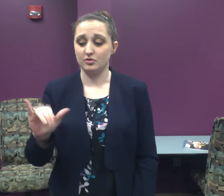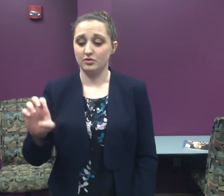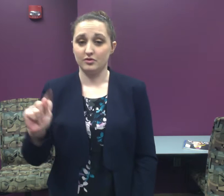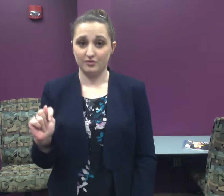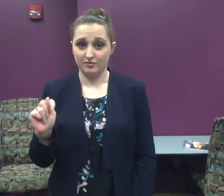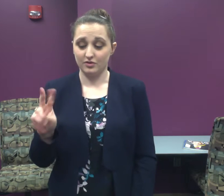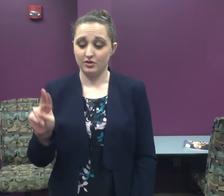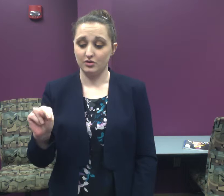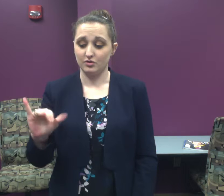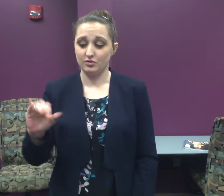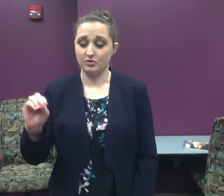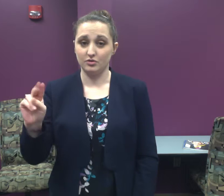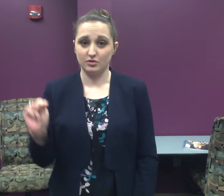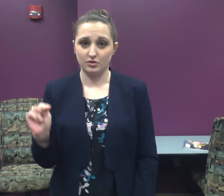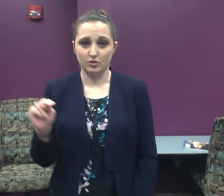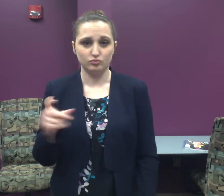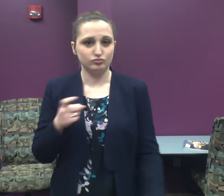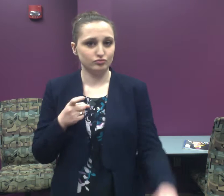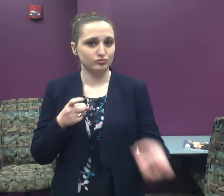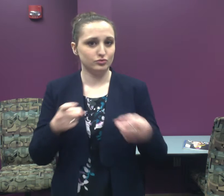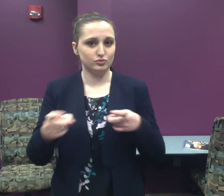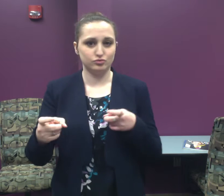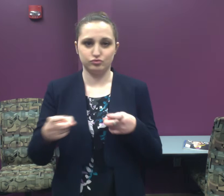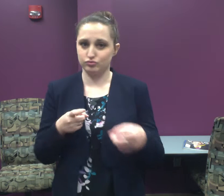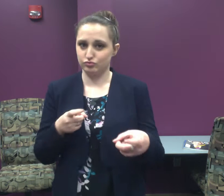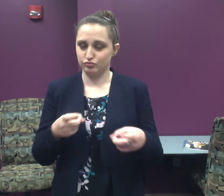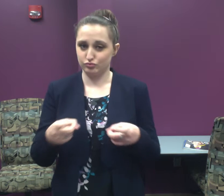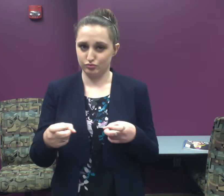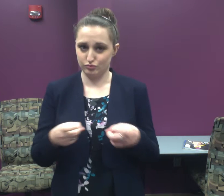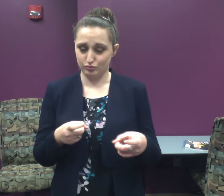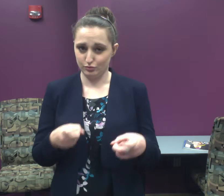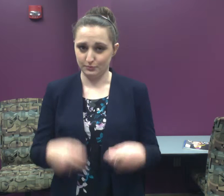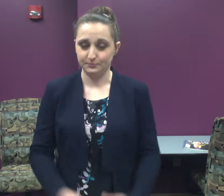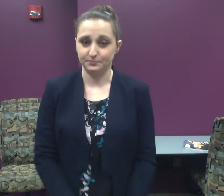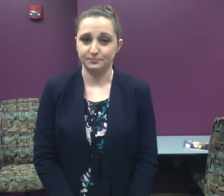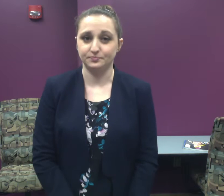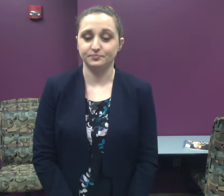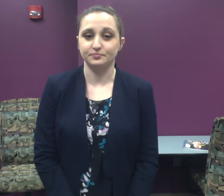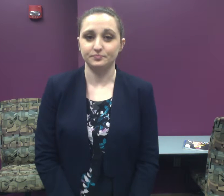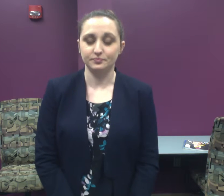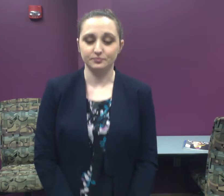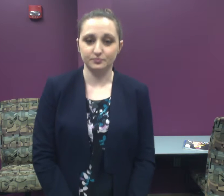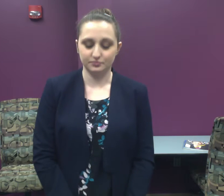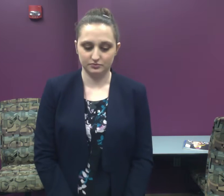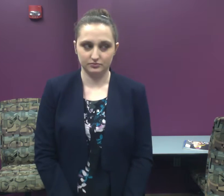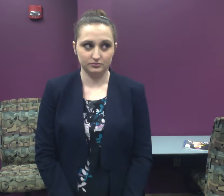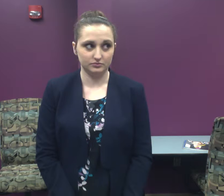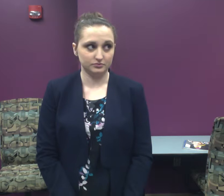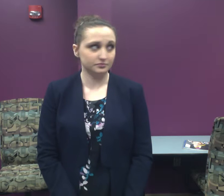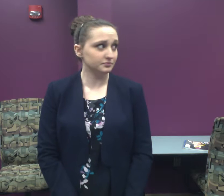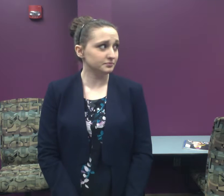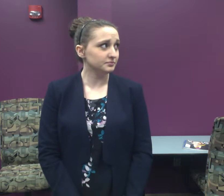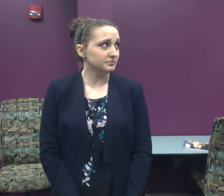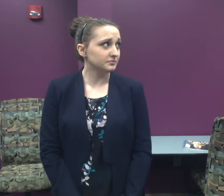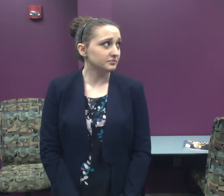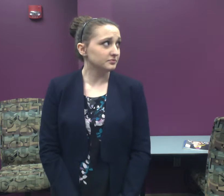World War II to the United Nations. Since these were released in